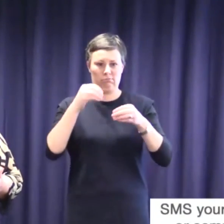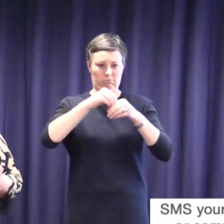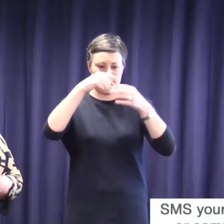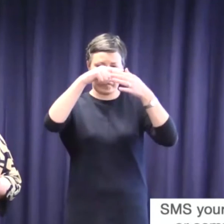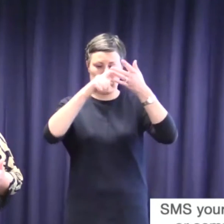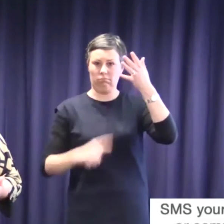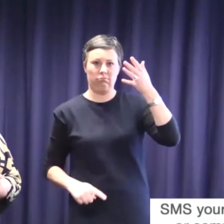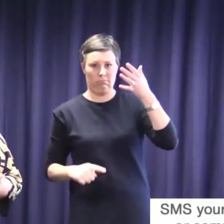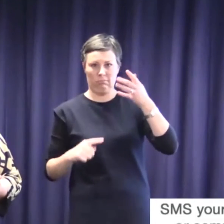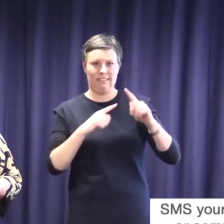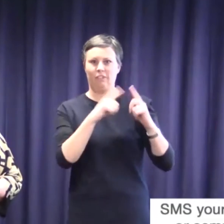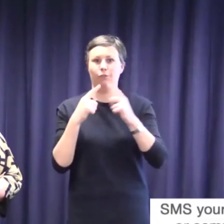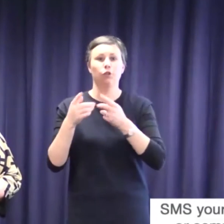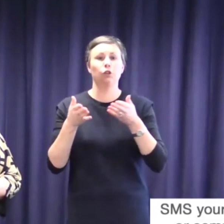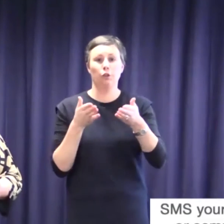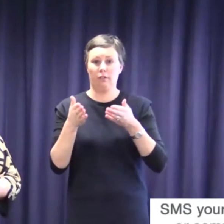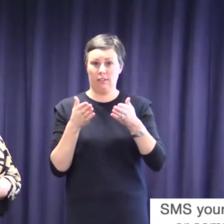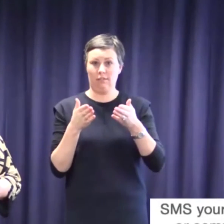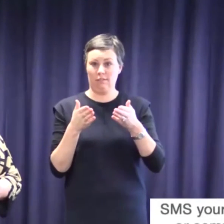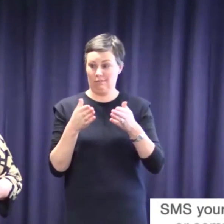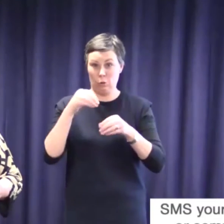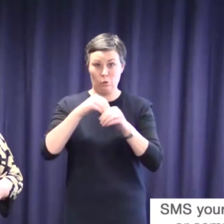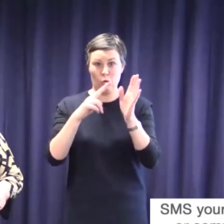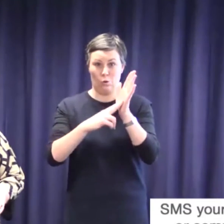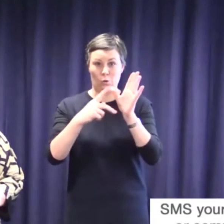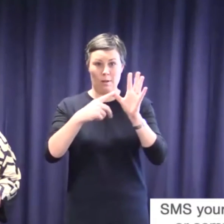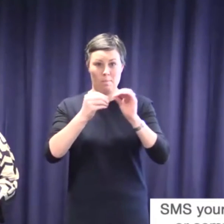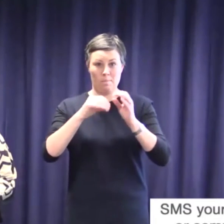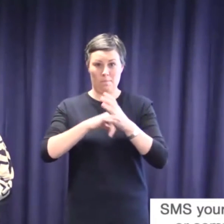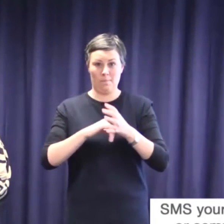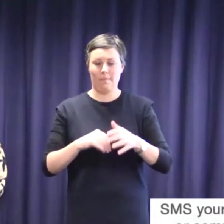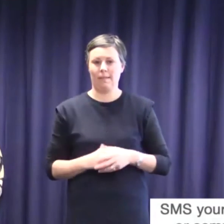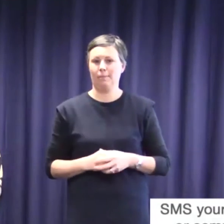under that portfolio. One of those happens to be NABS.